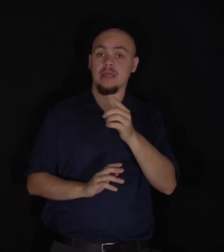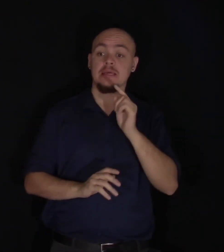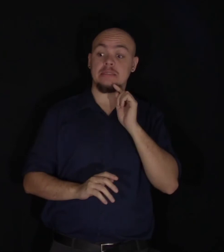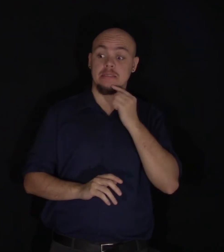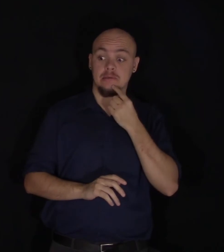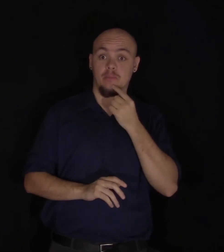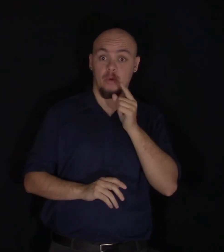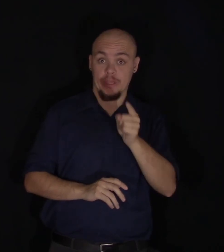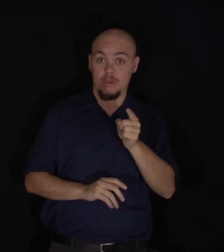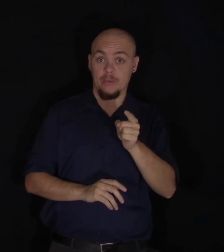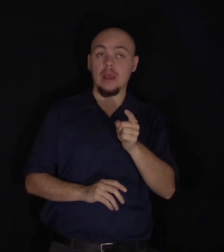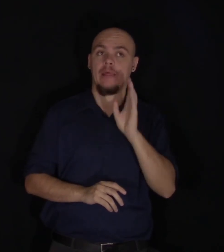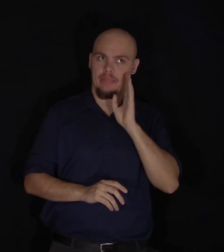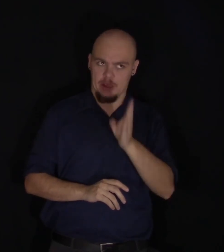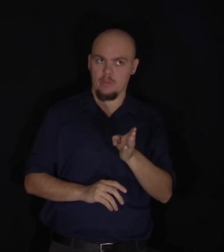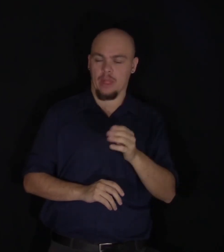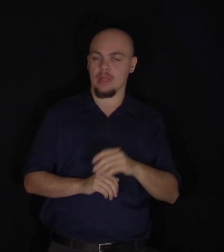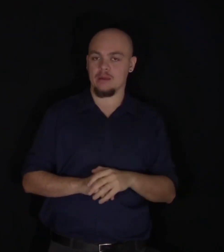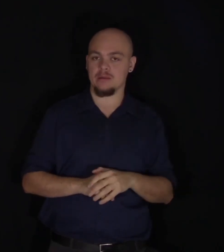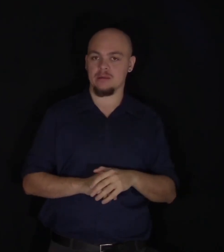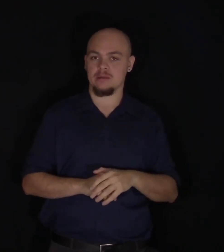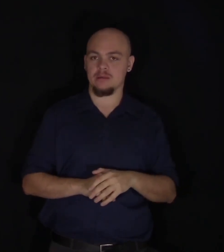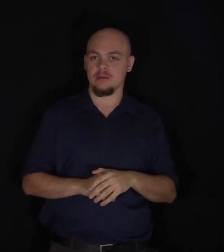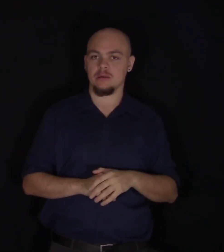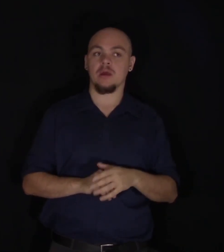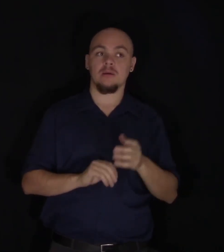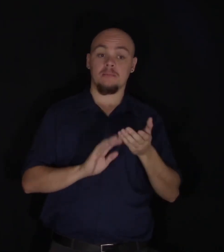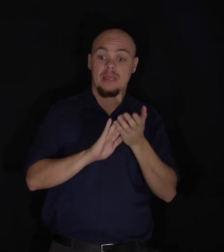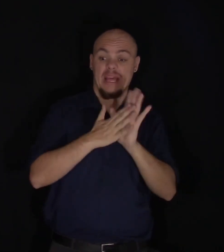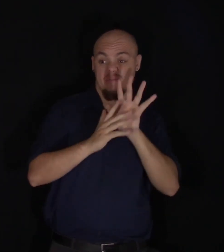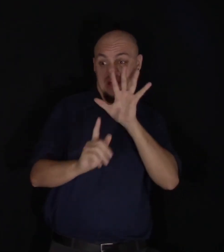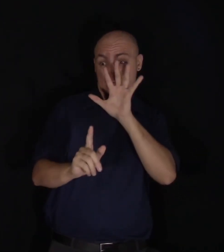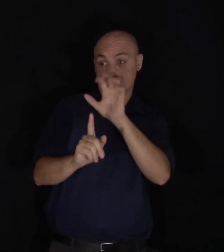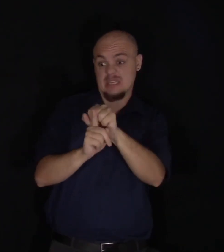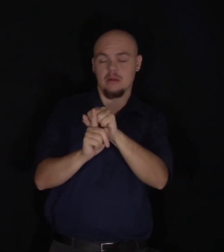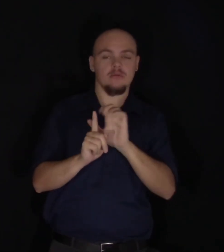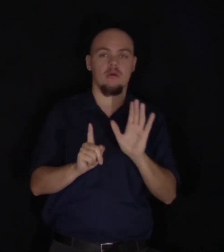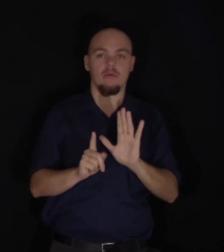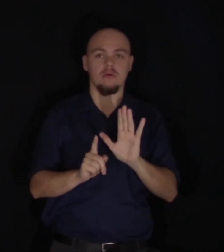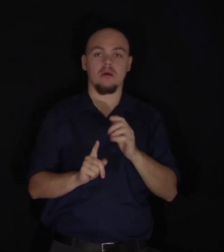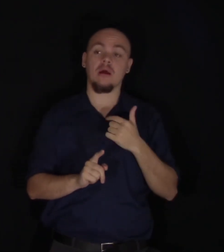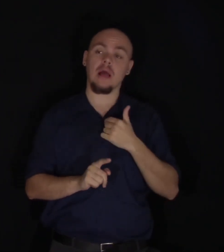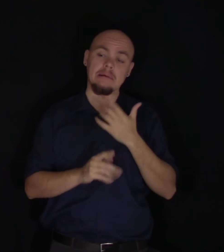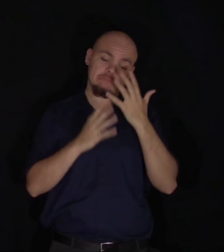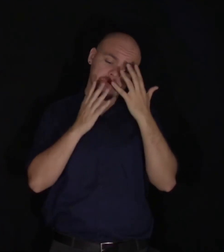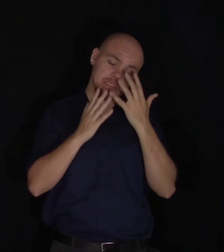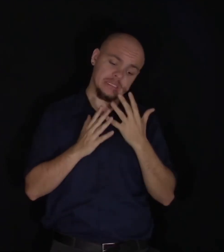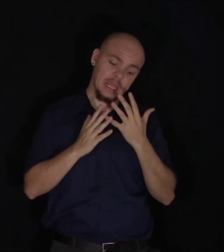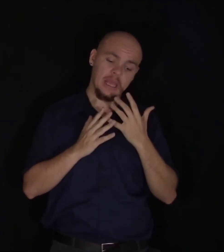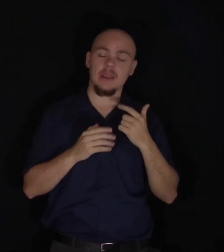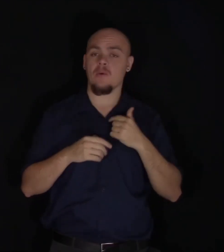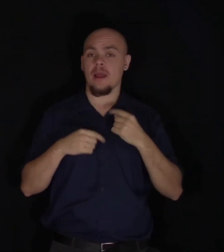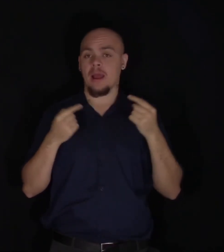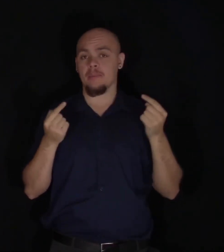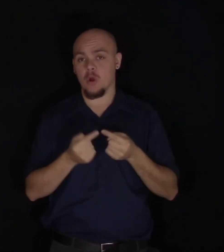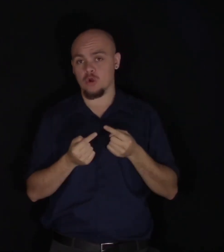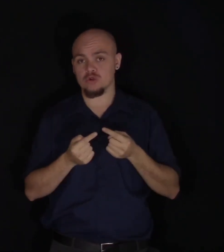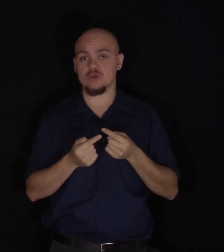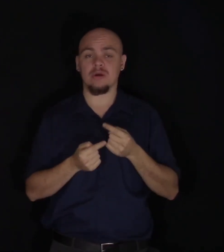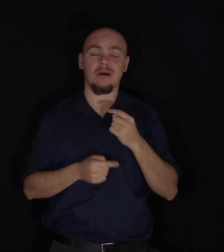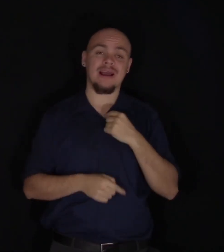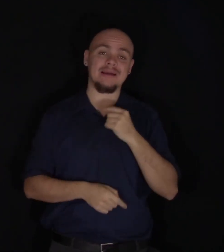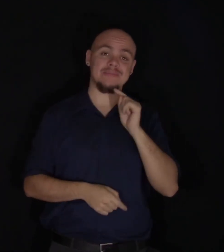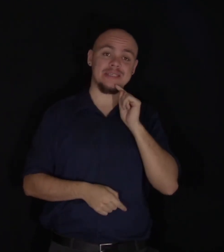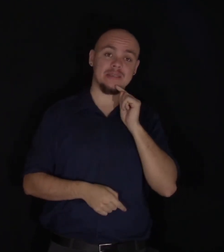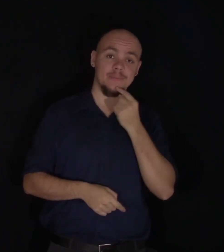will, instead of going on the attack, imagine saying, I feel sad, or I feel hurt, or I feel disappointed.